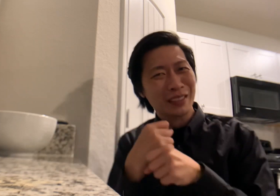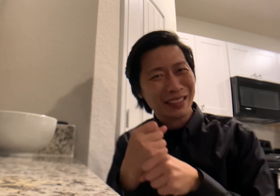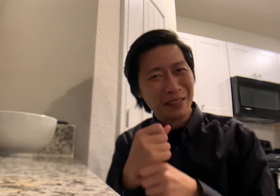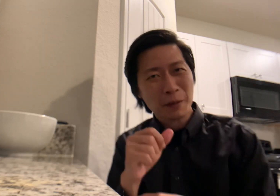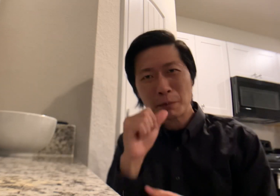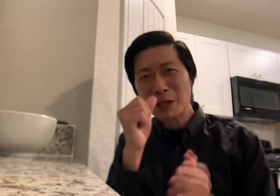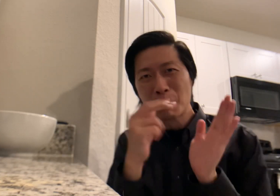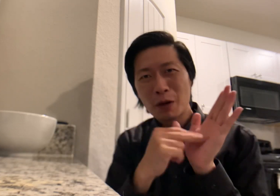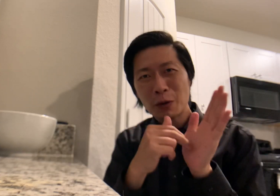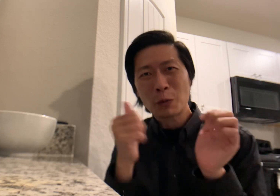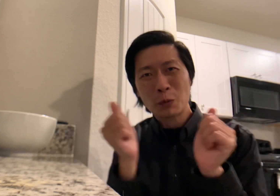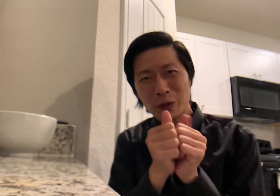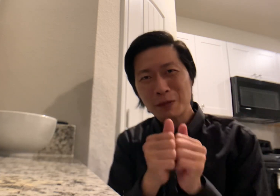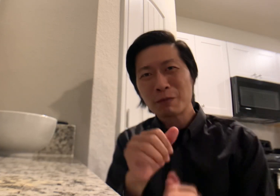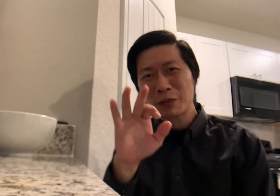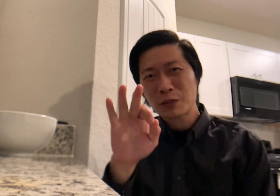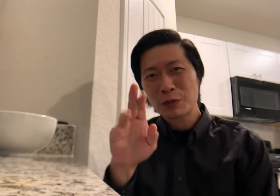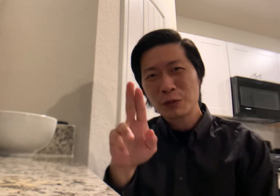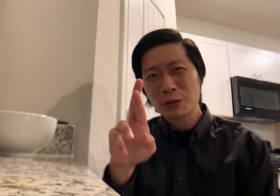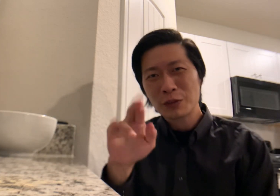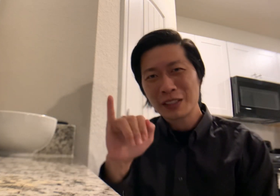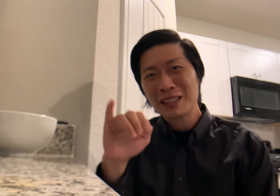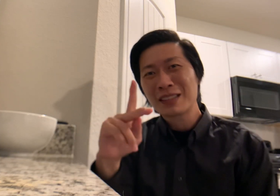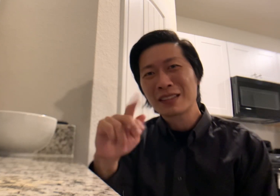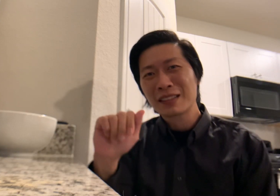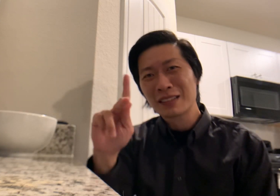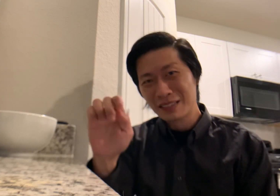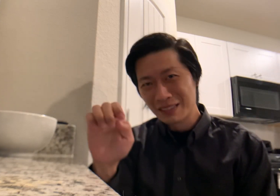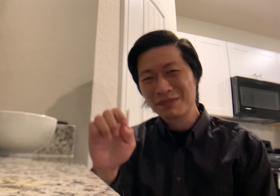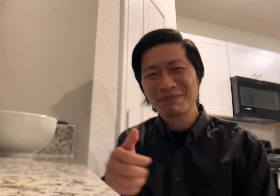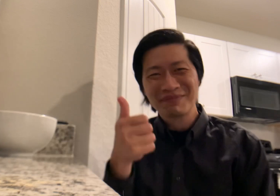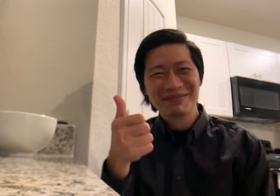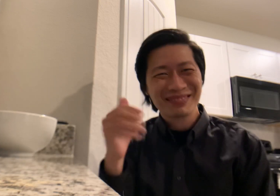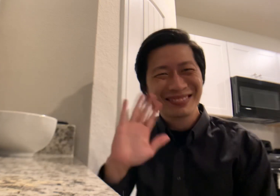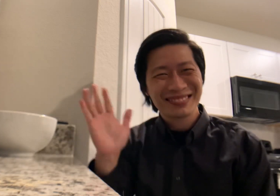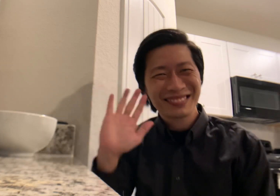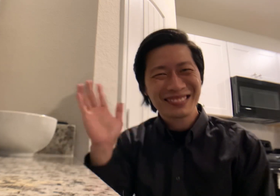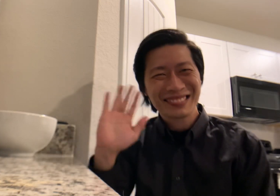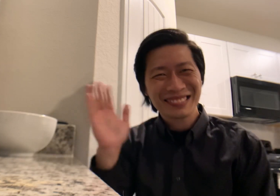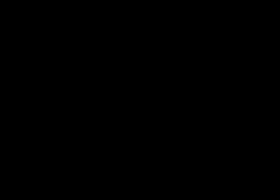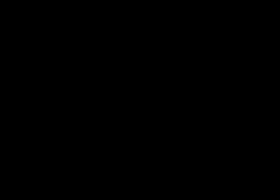you see what kind of power snacks I make. Peanut butter, furikake, and rice. Bye-bye.